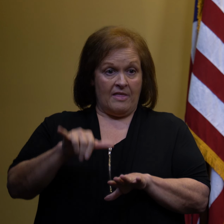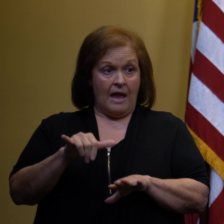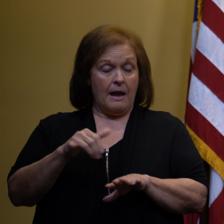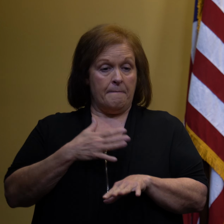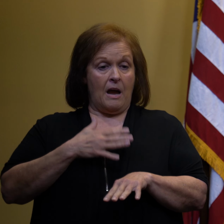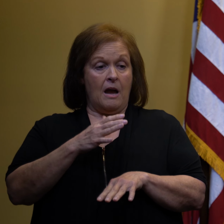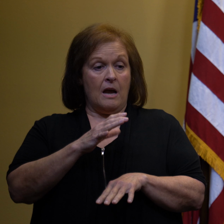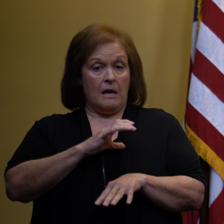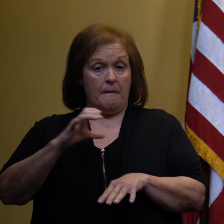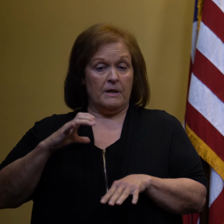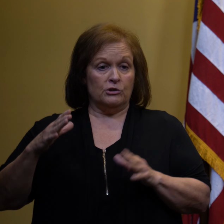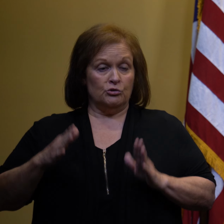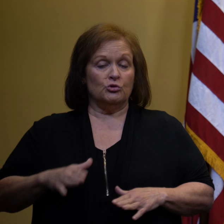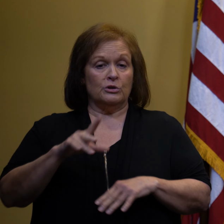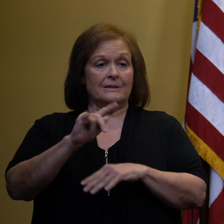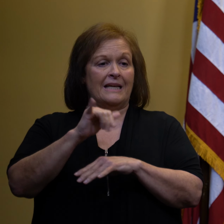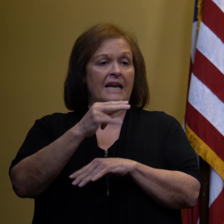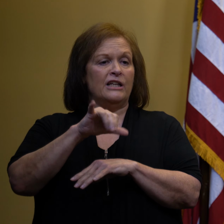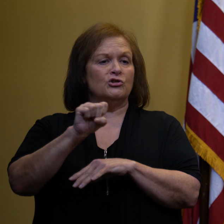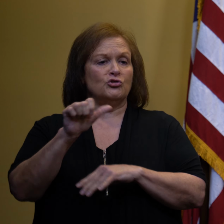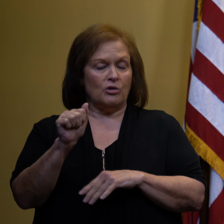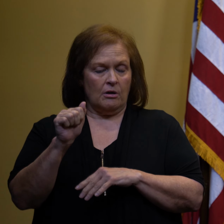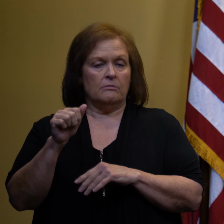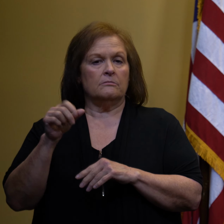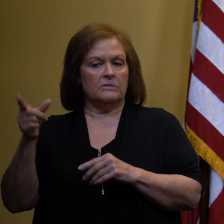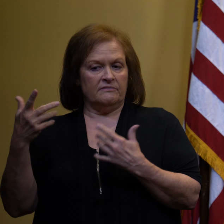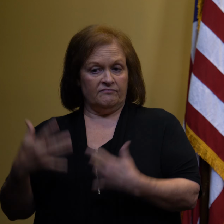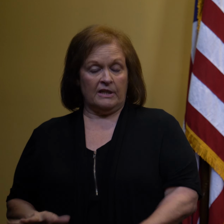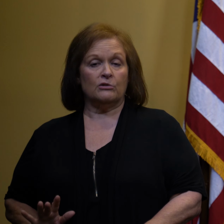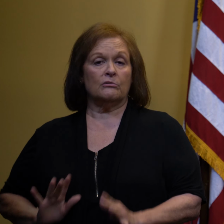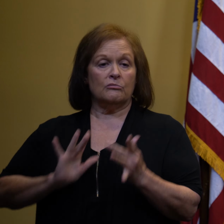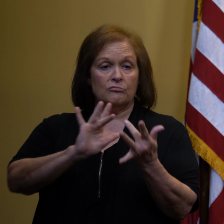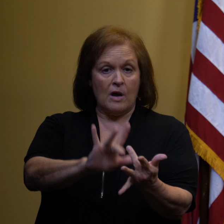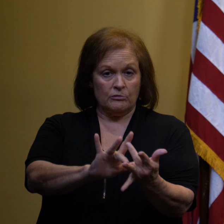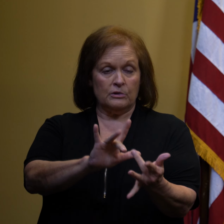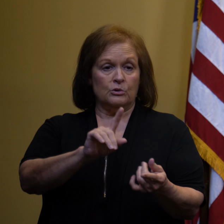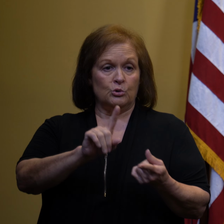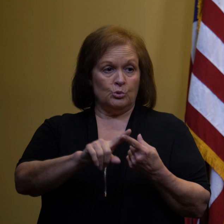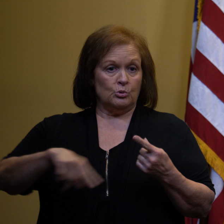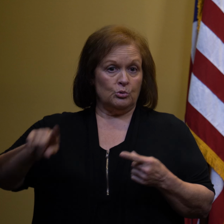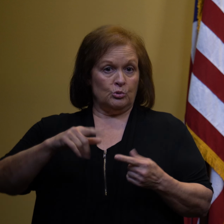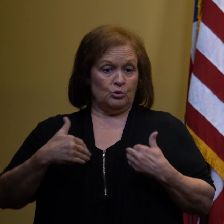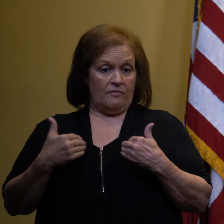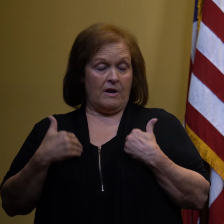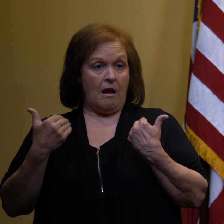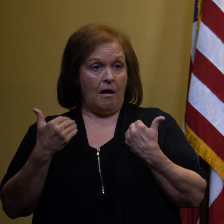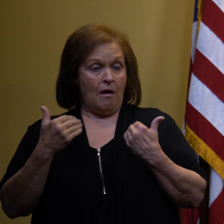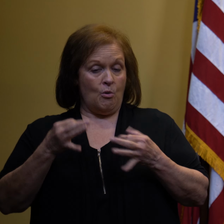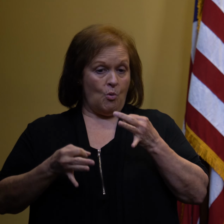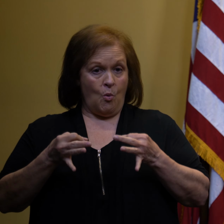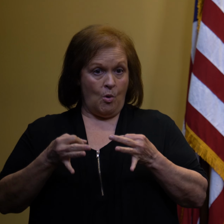Commissioner Tanisha Stevens, had reached out and has reached out to our juvenile court